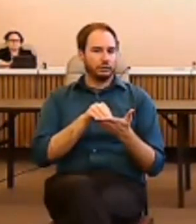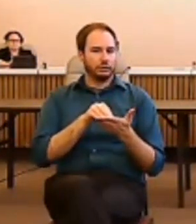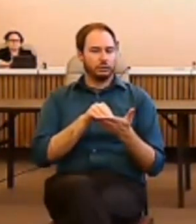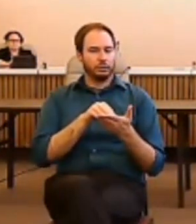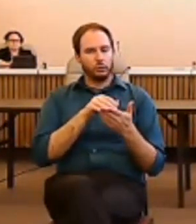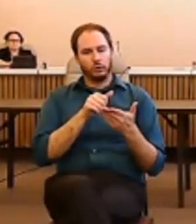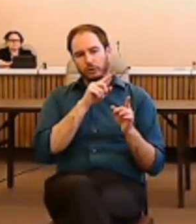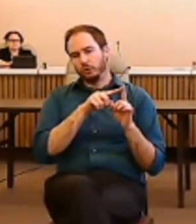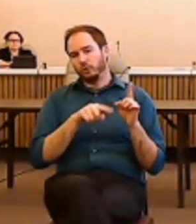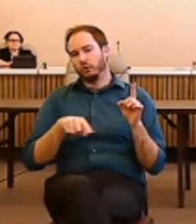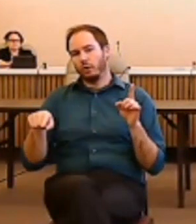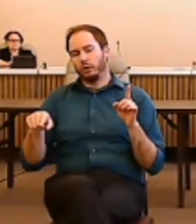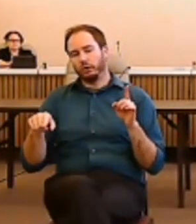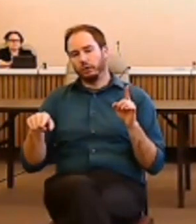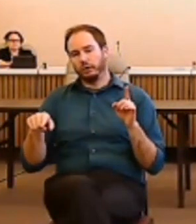the